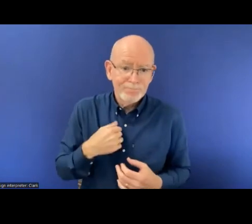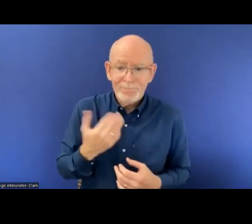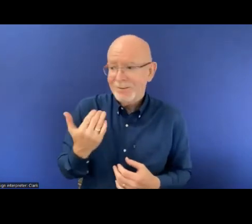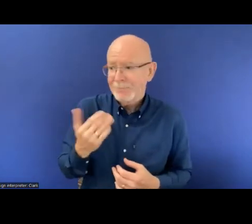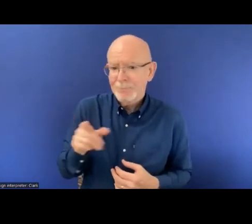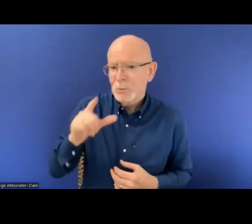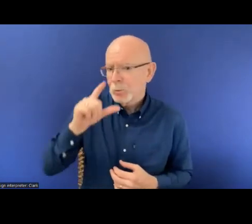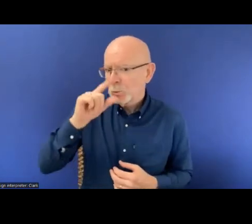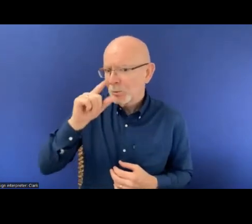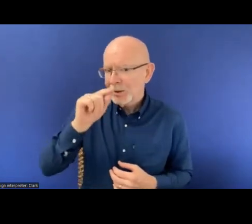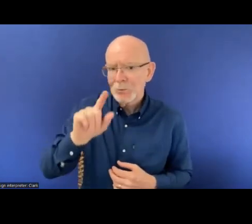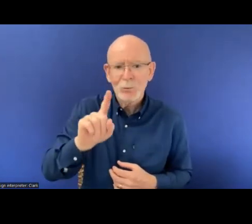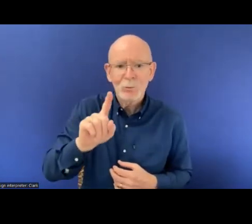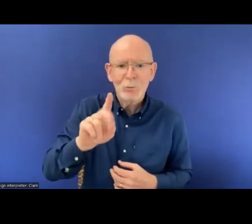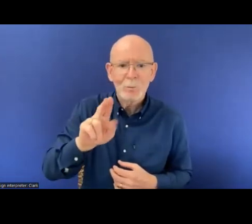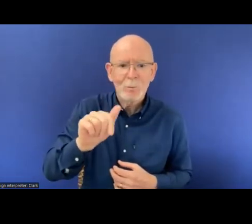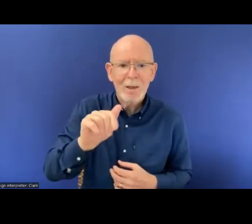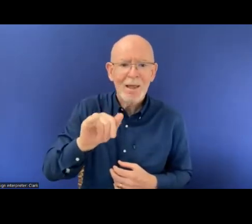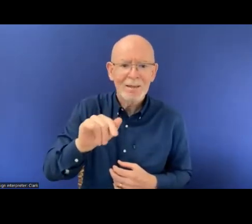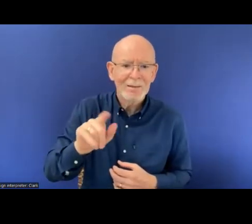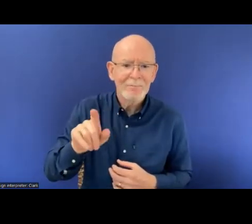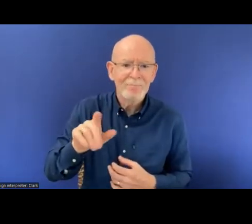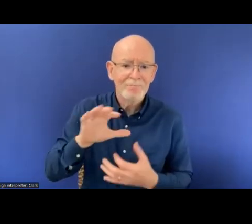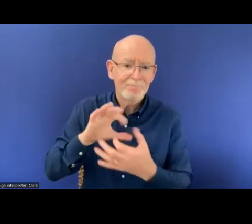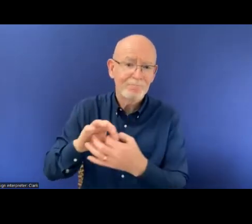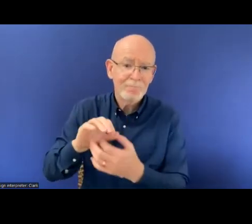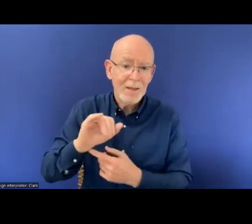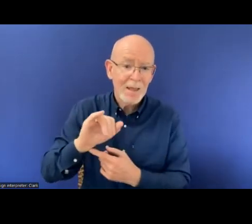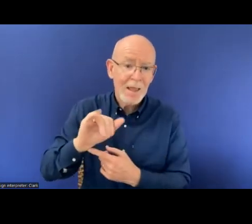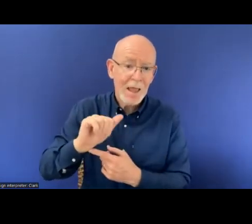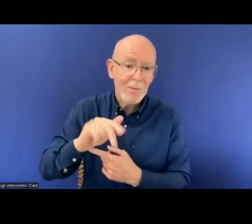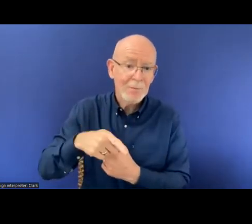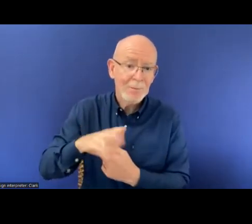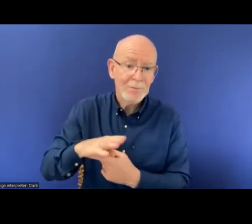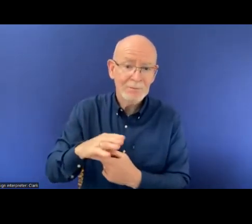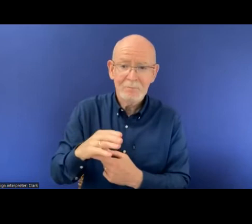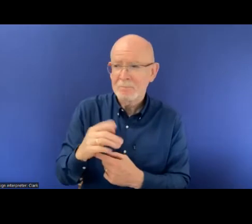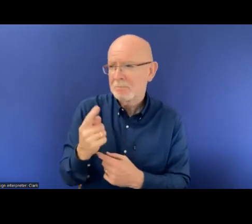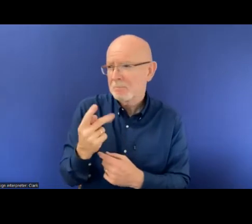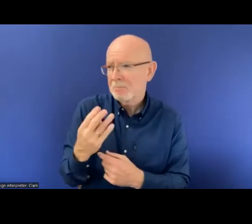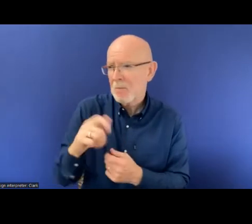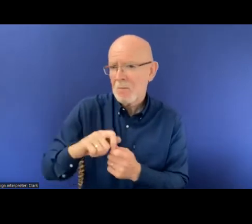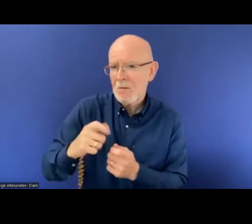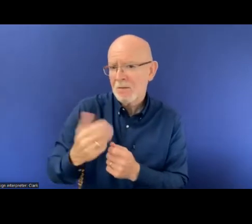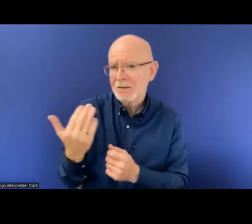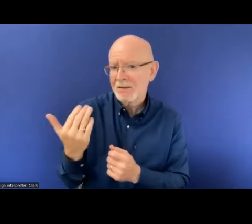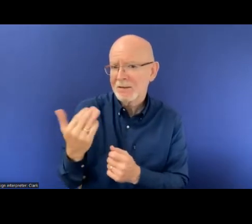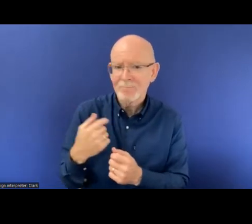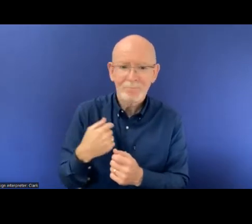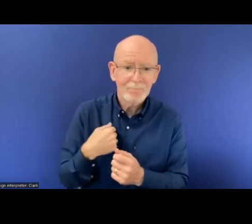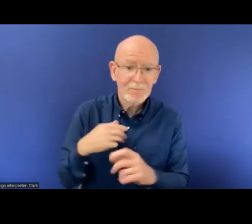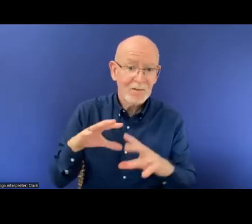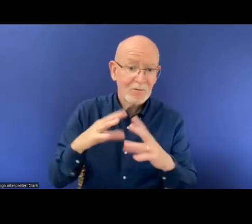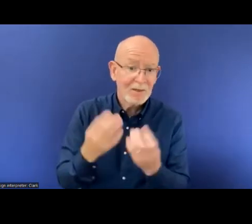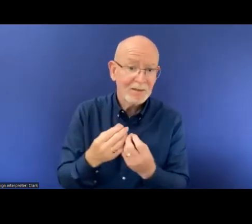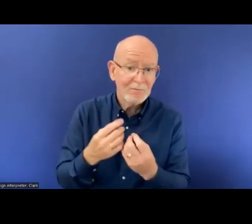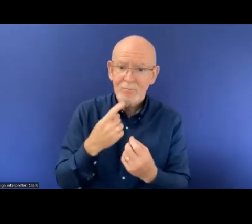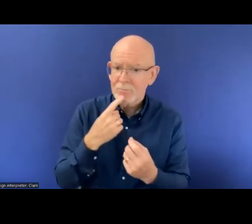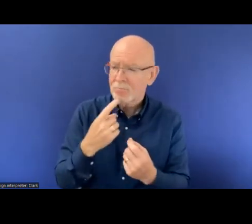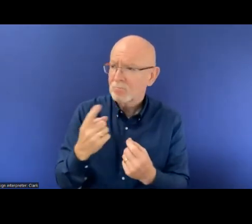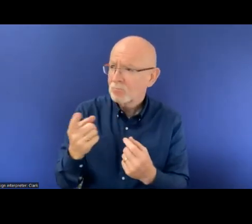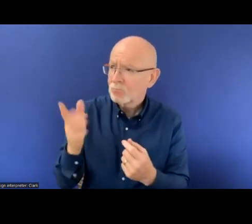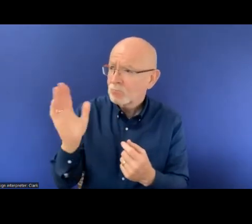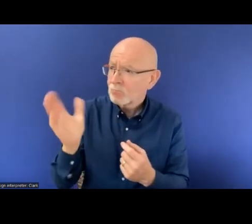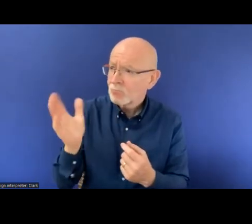between education and schools and eye health and learning. First of all, let's just